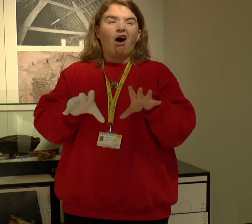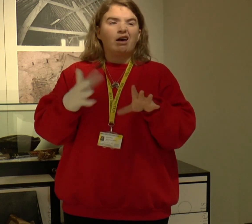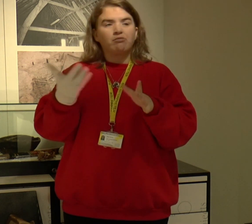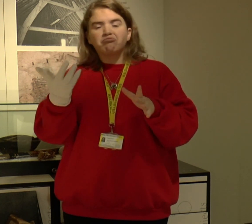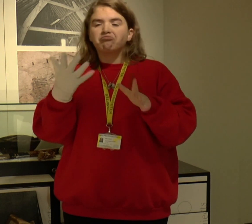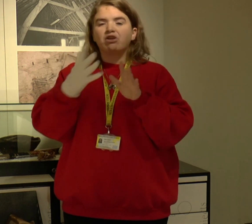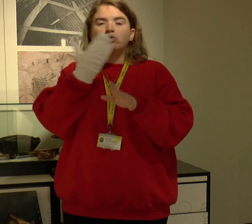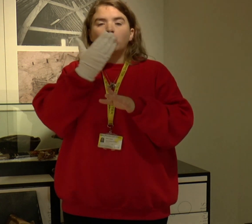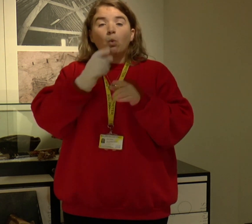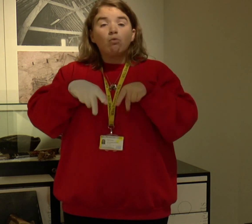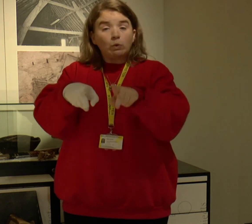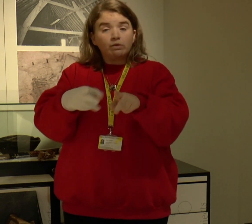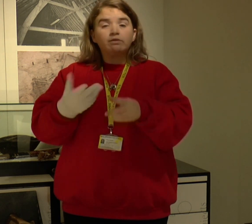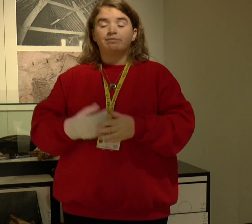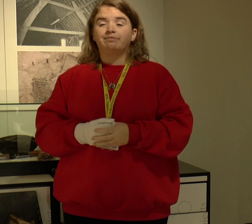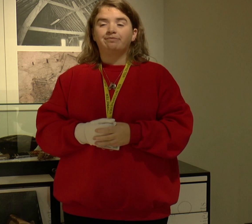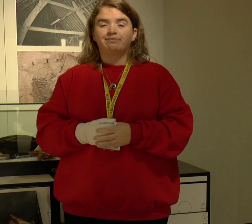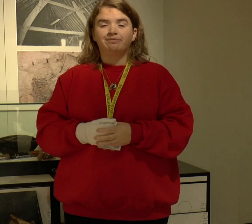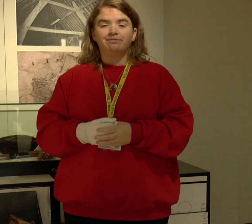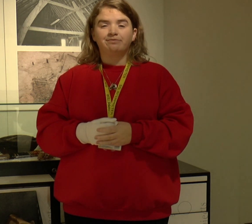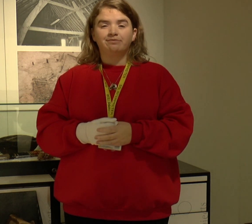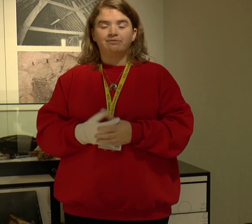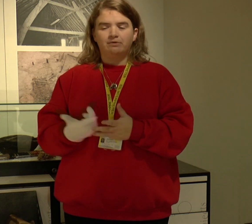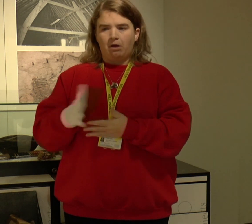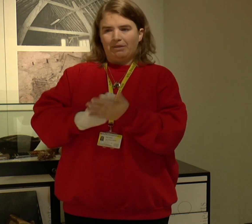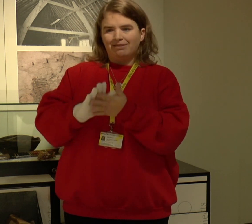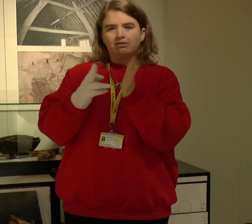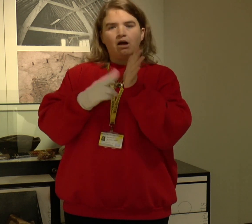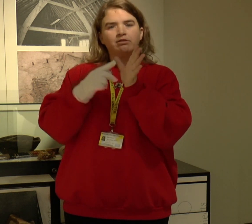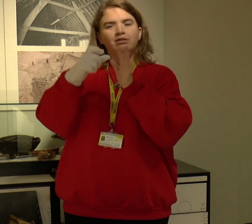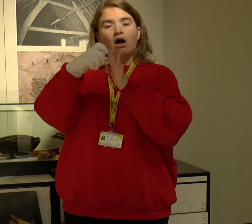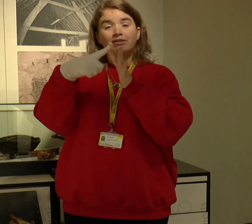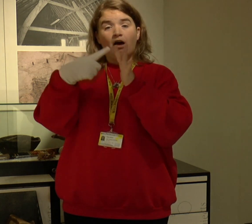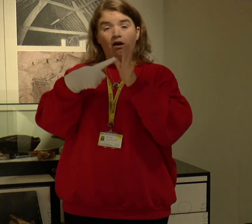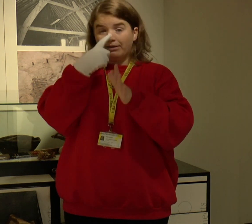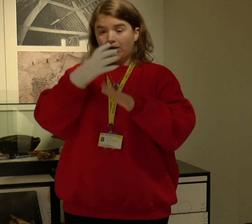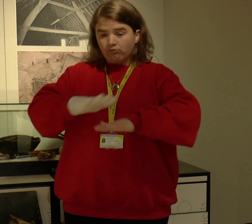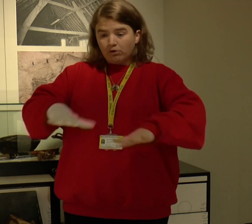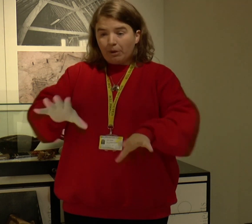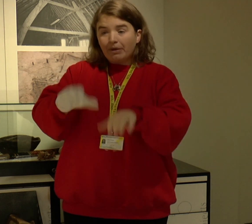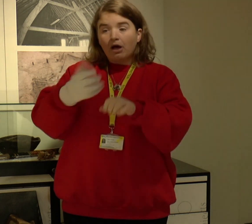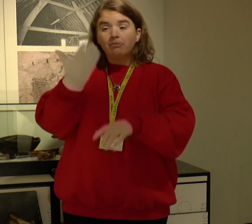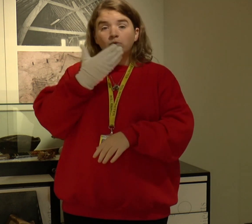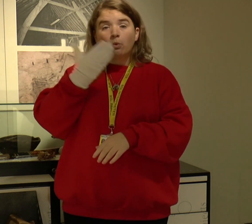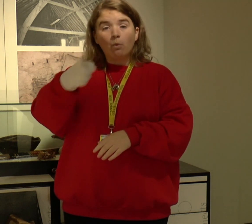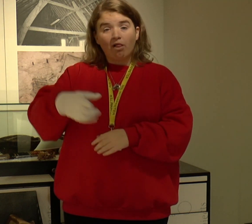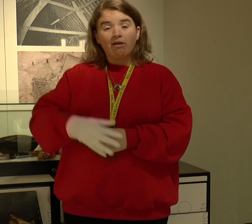like important ones like the route to school, meaning that Nadia herself can still go and pick up her children.